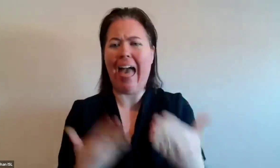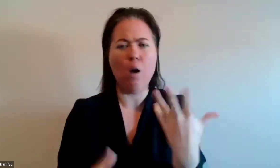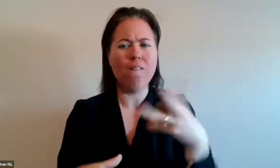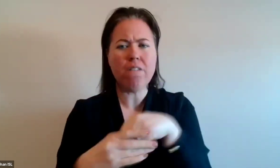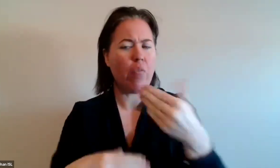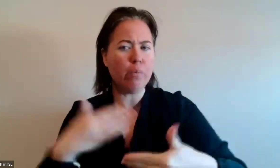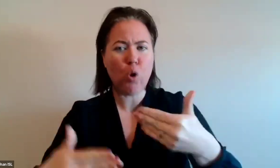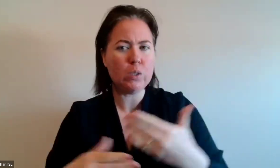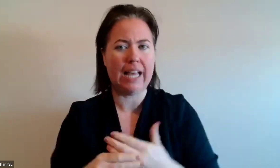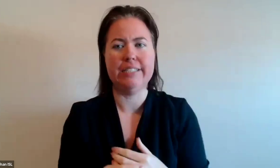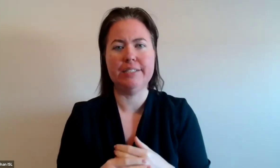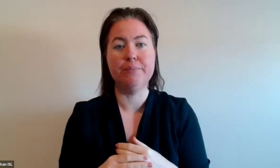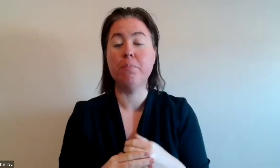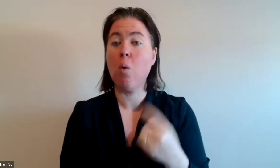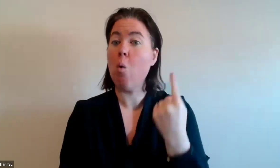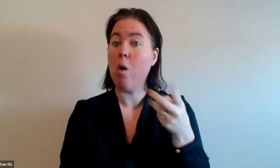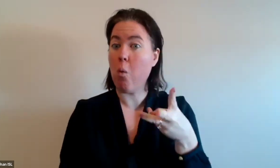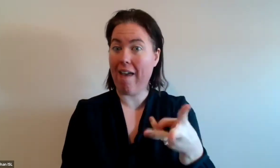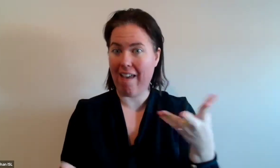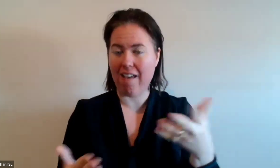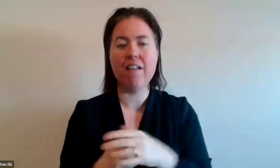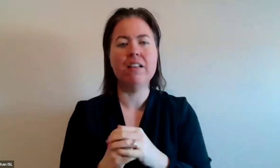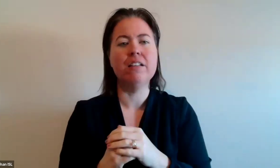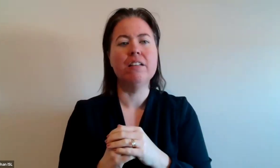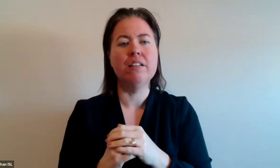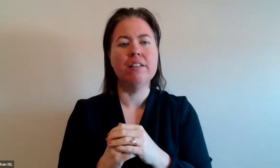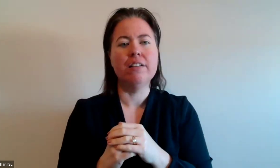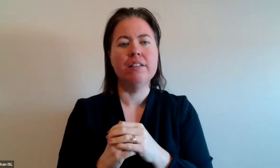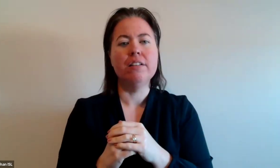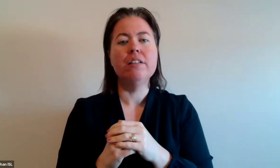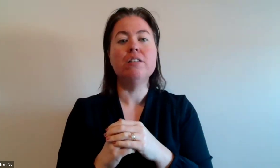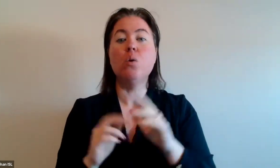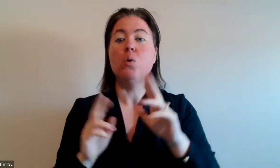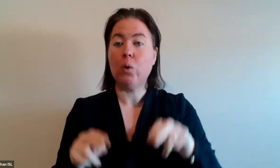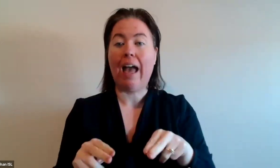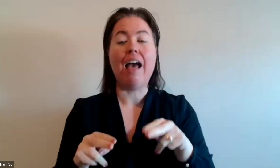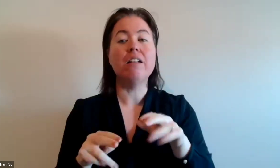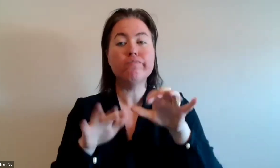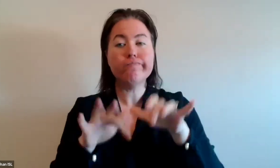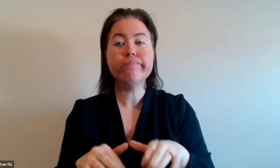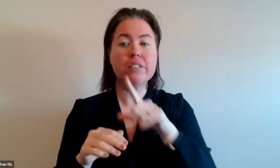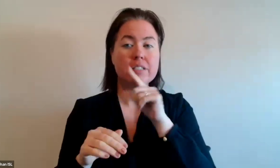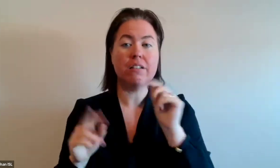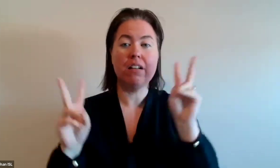process? One way is to write an alternative report called also